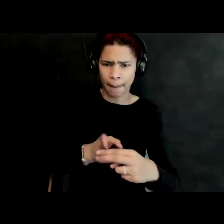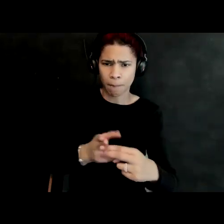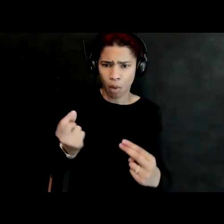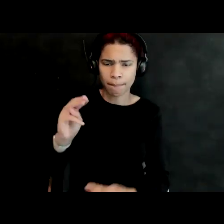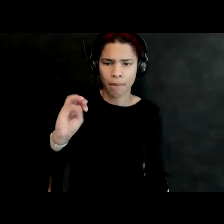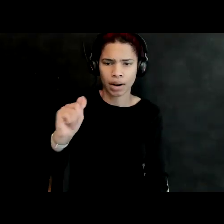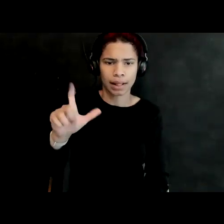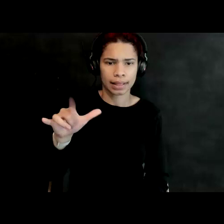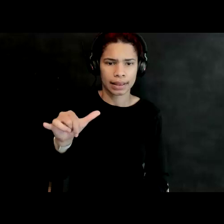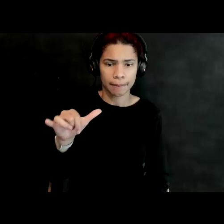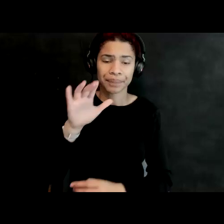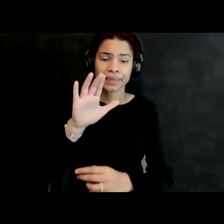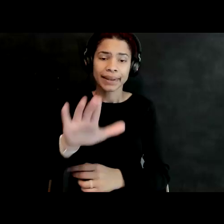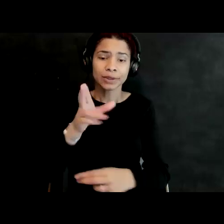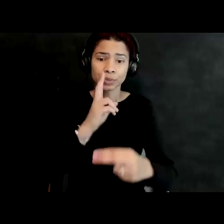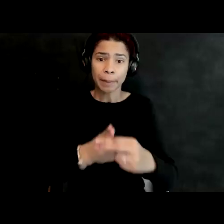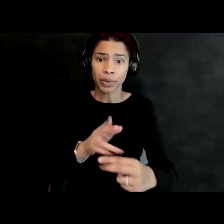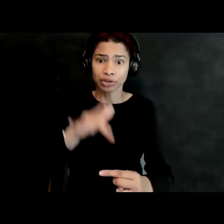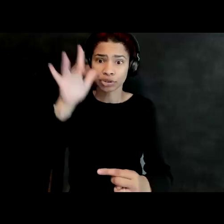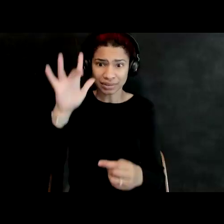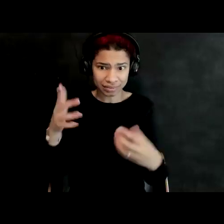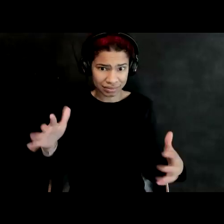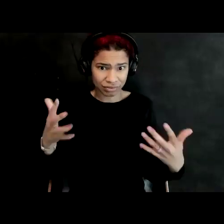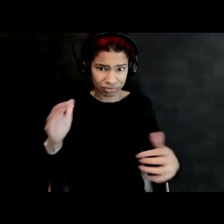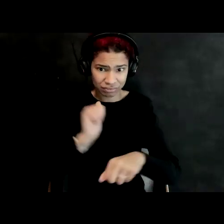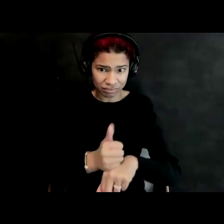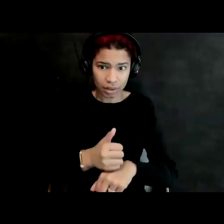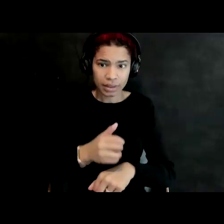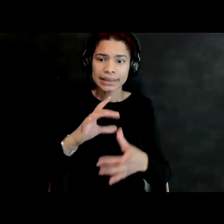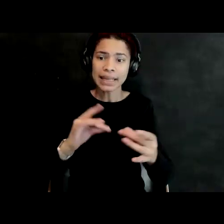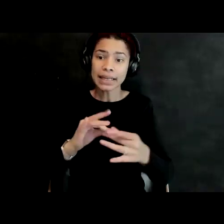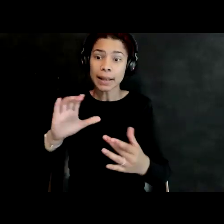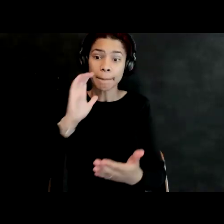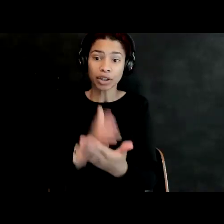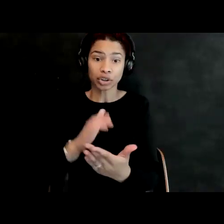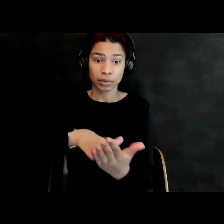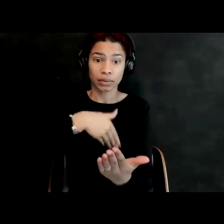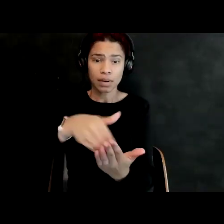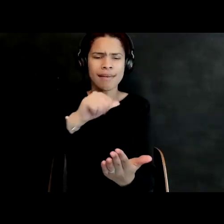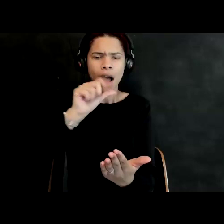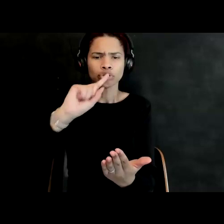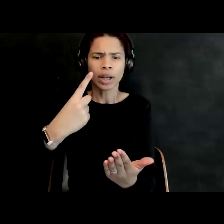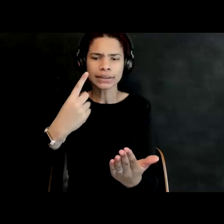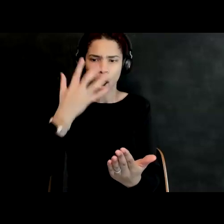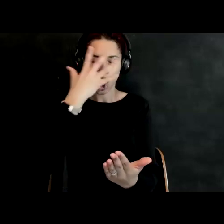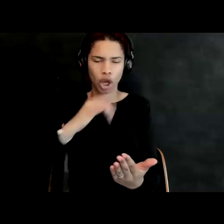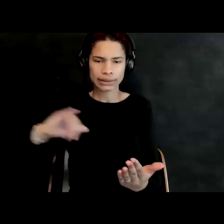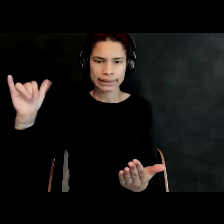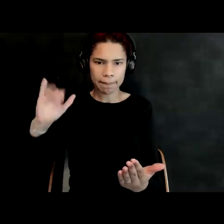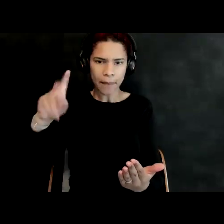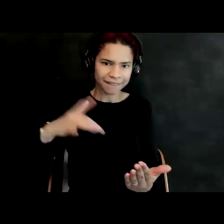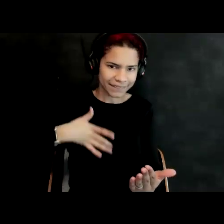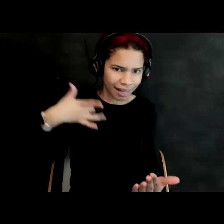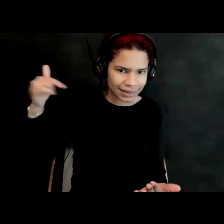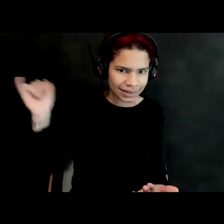reputation preceded him, you know. They say his paintings capture not just the likeness of a person, but their essence, their soul. I wonder if